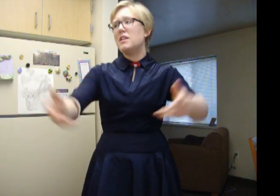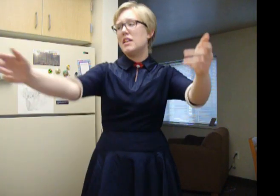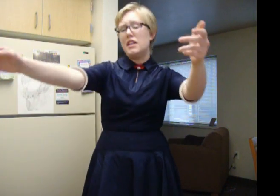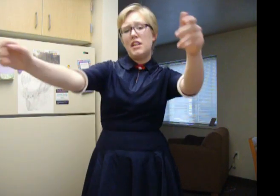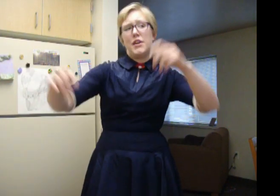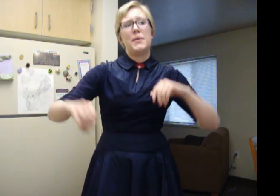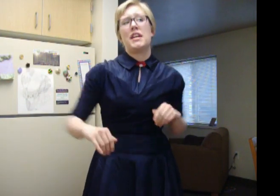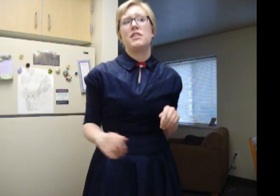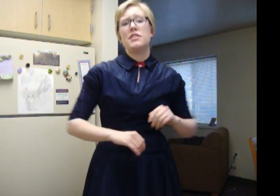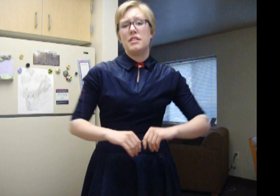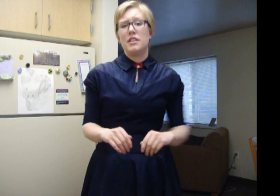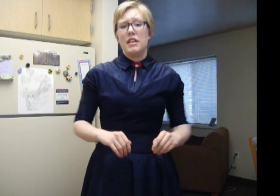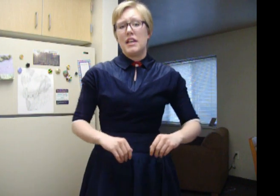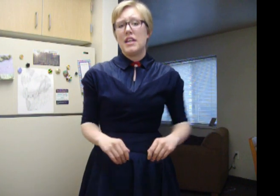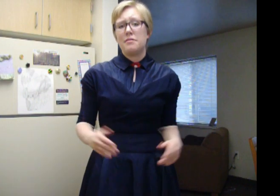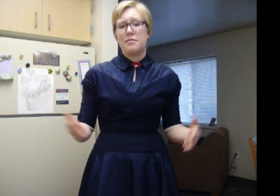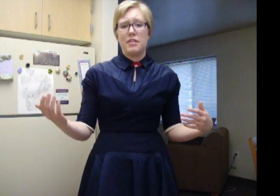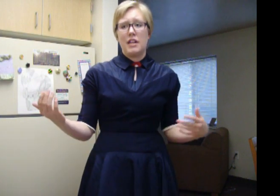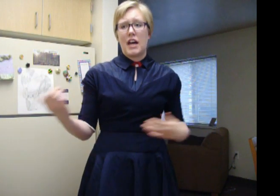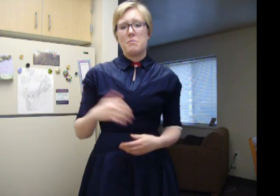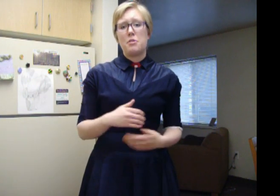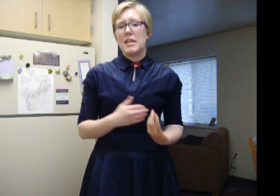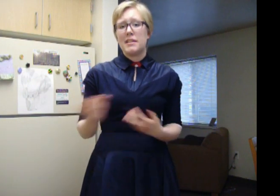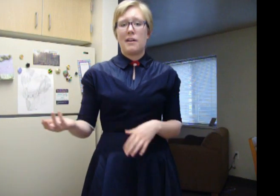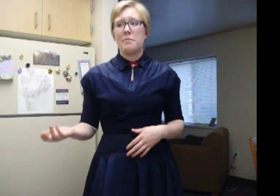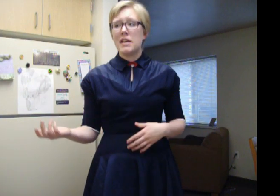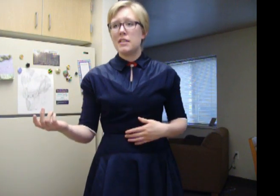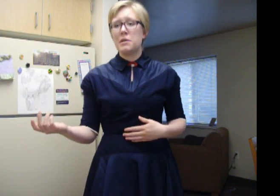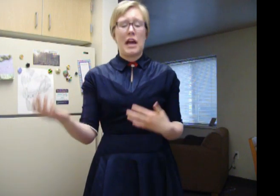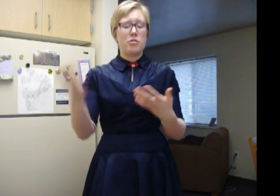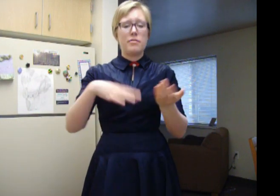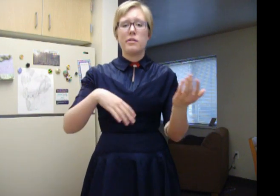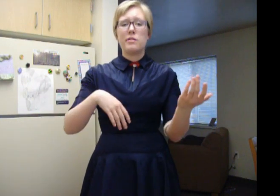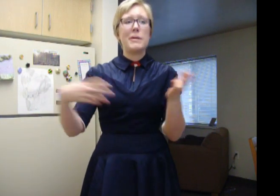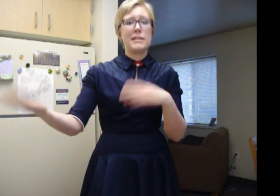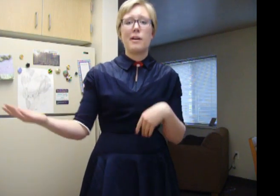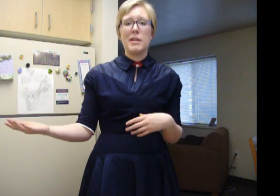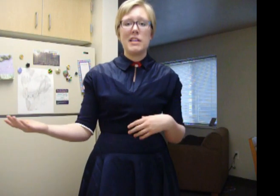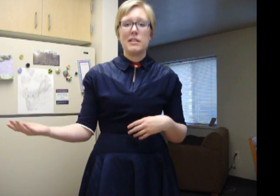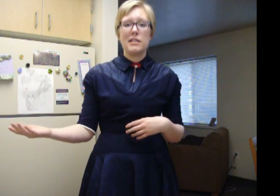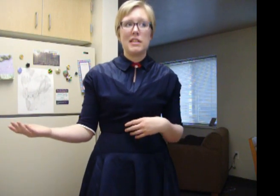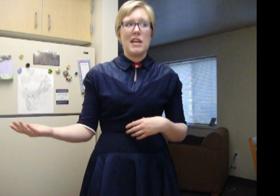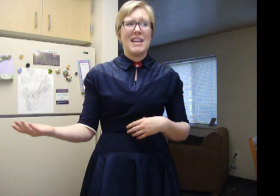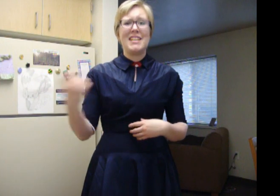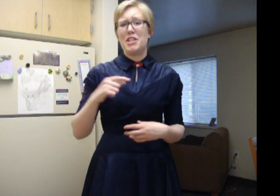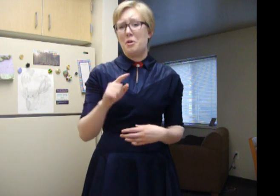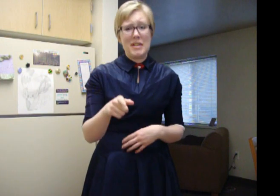what? Who cares? If I'm low maintenance or high maintenance, who cares if this girl's low maintenance or high maintenance? It's none of your